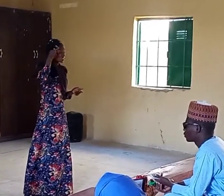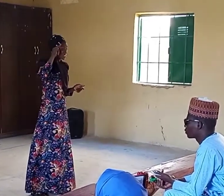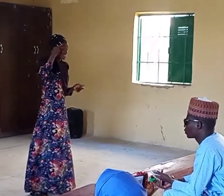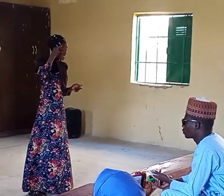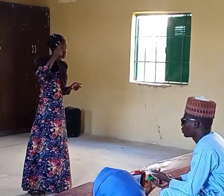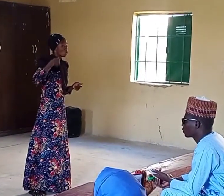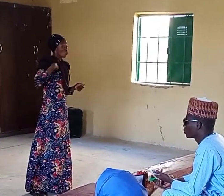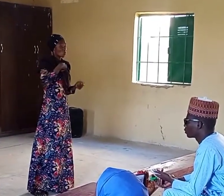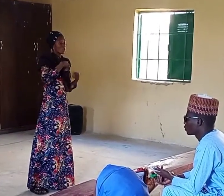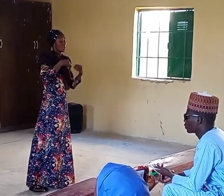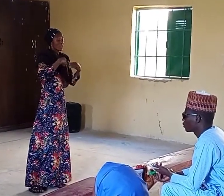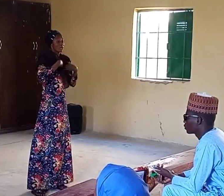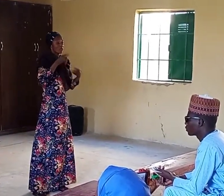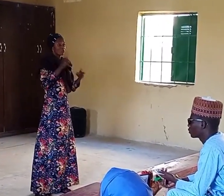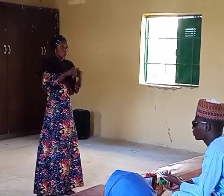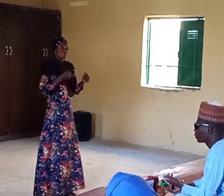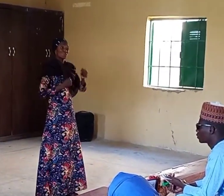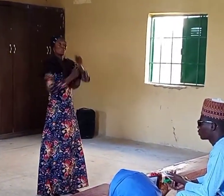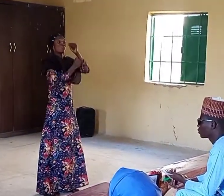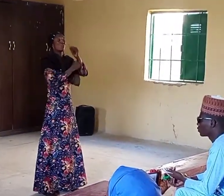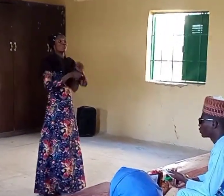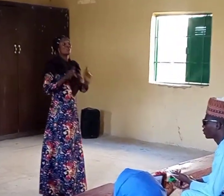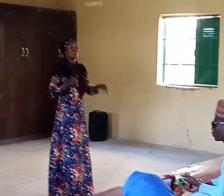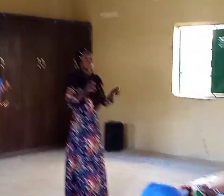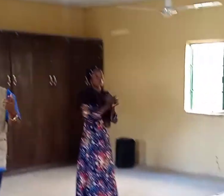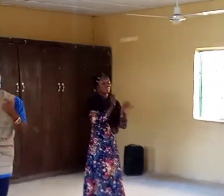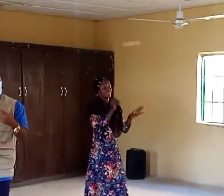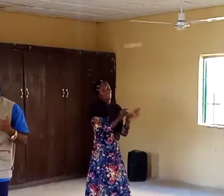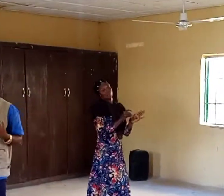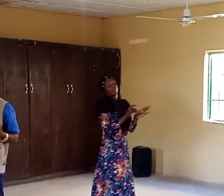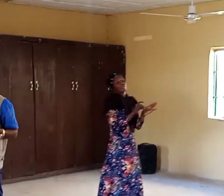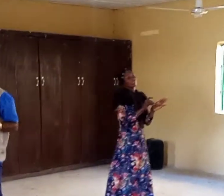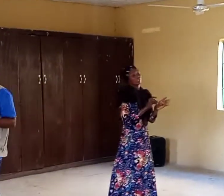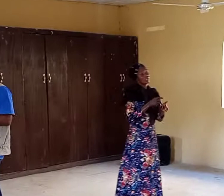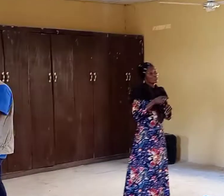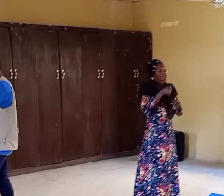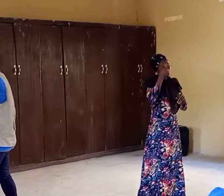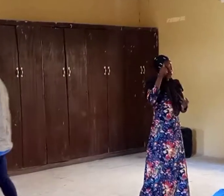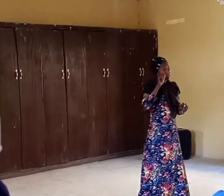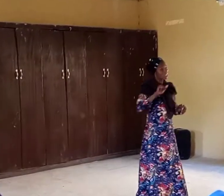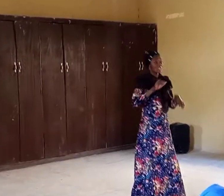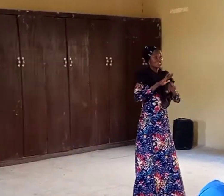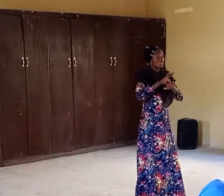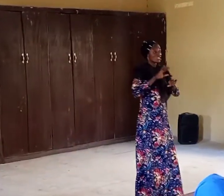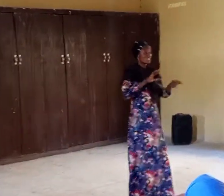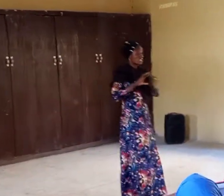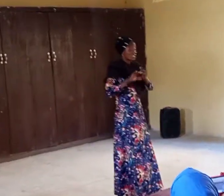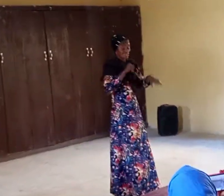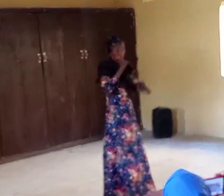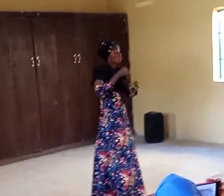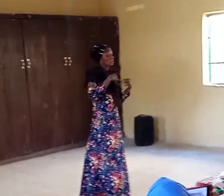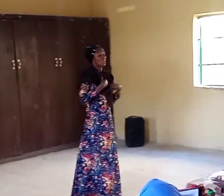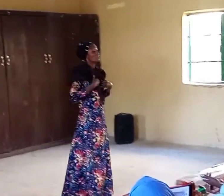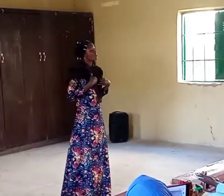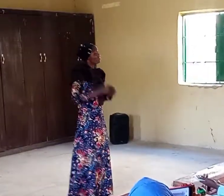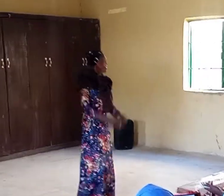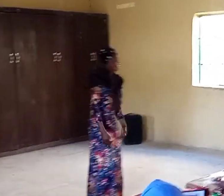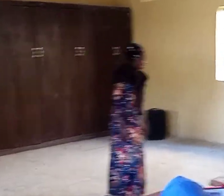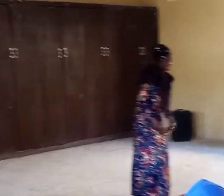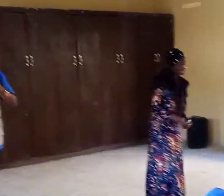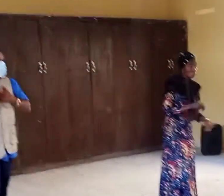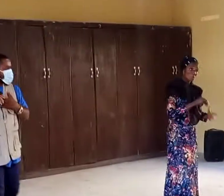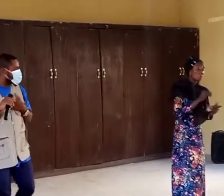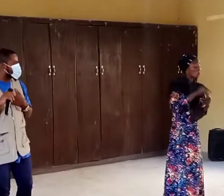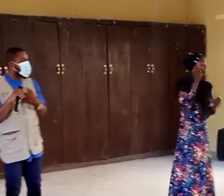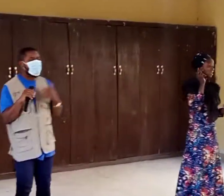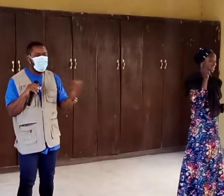that it's not their right, it's their right. If I'm a person with disability and you pass and just close the door, I